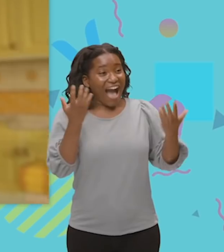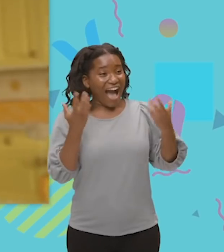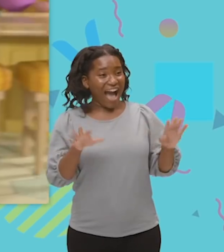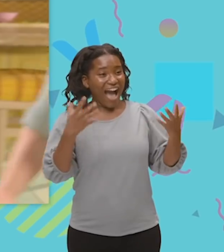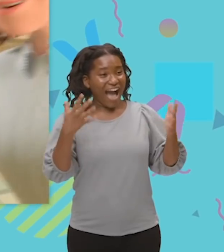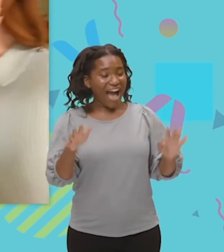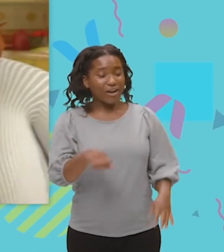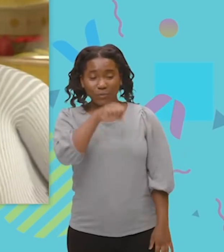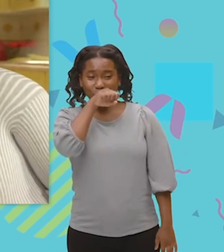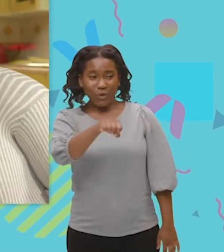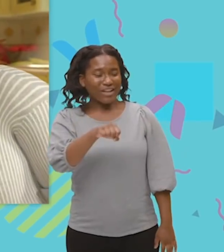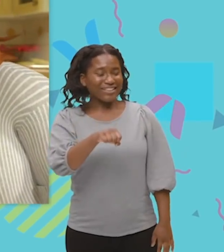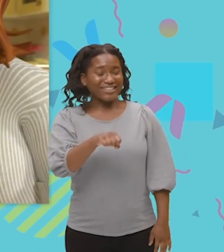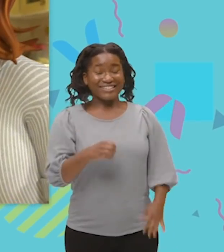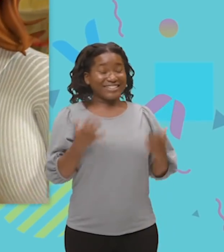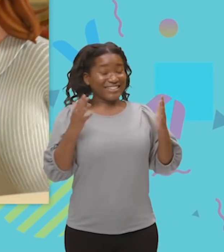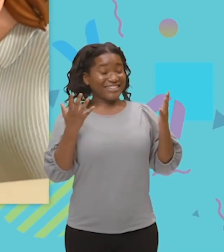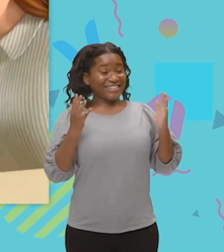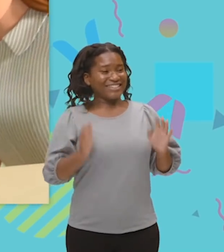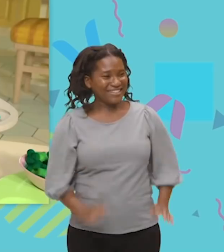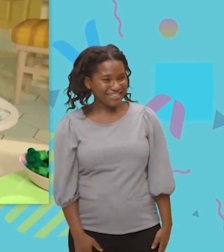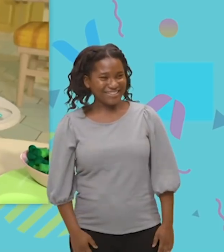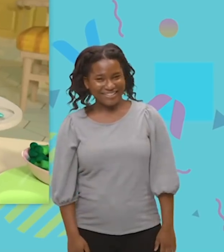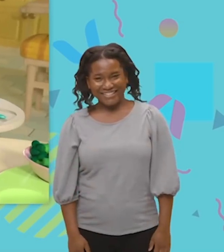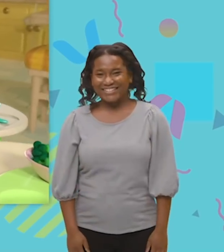yay, I love them, ooh.